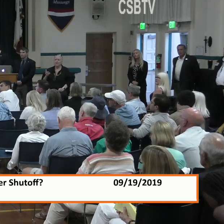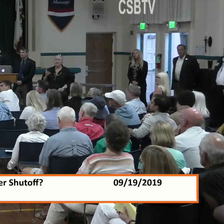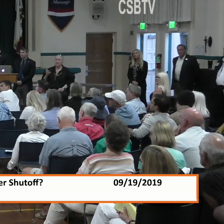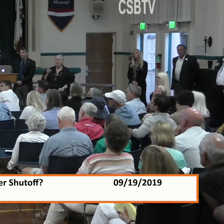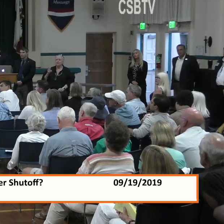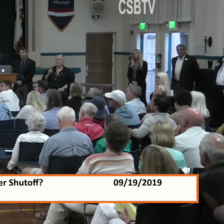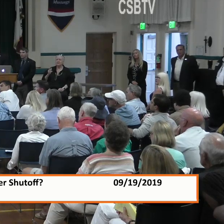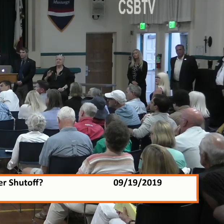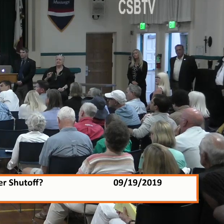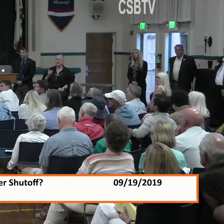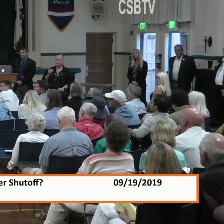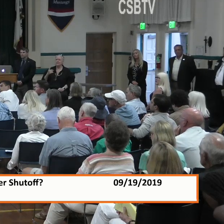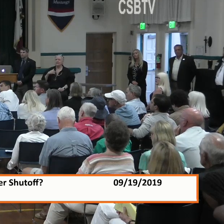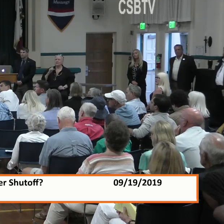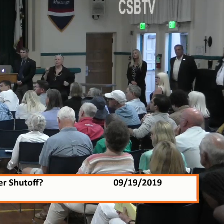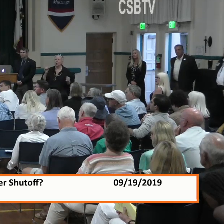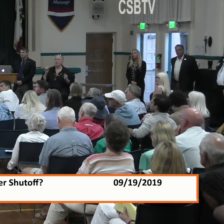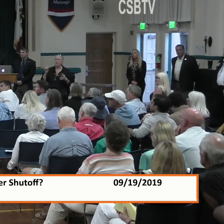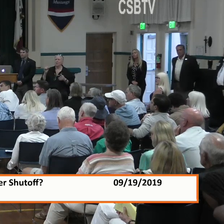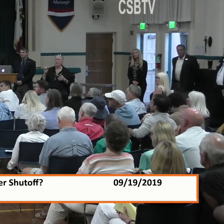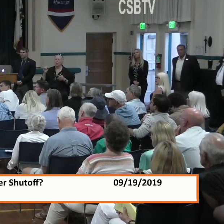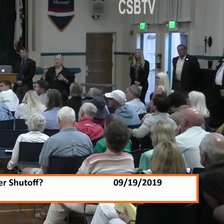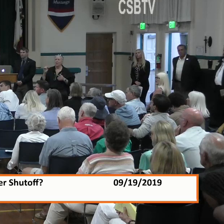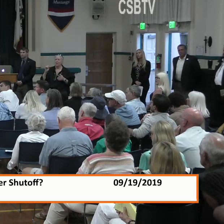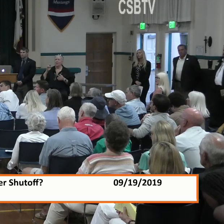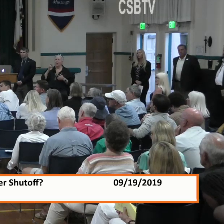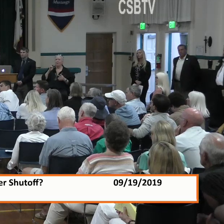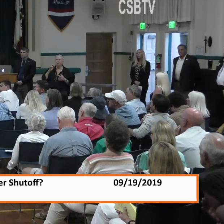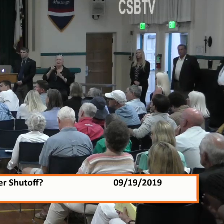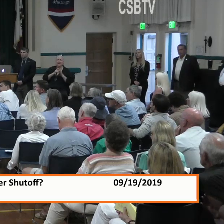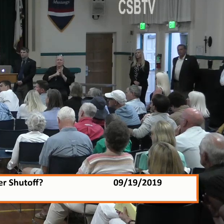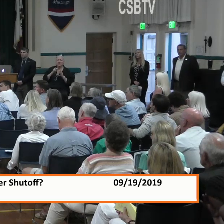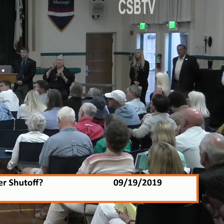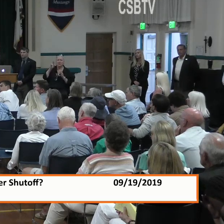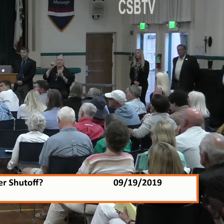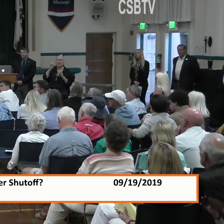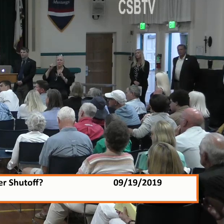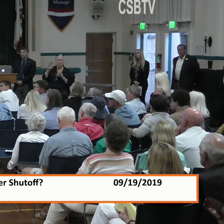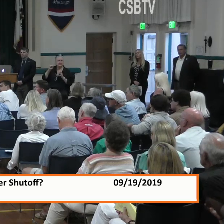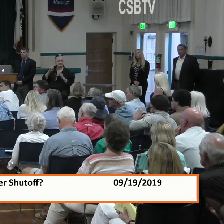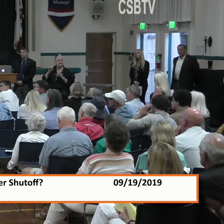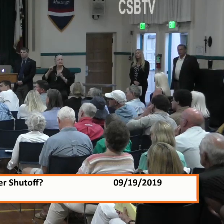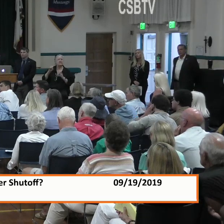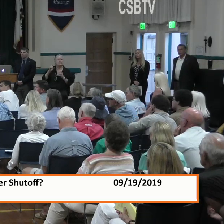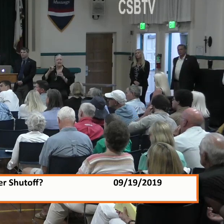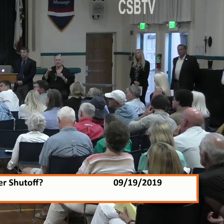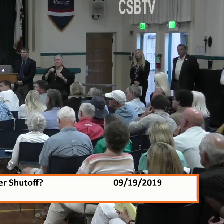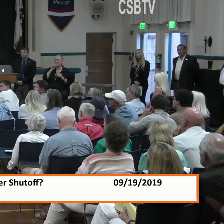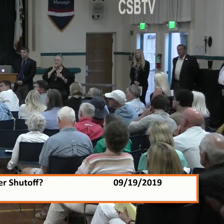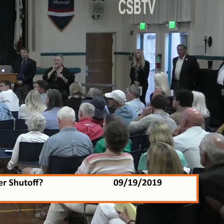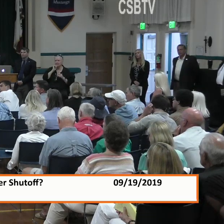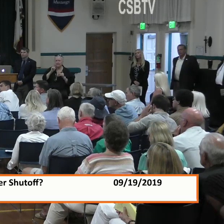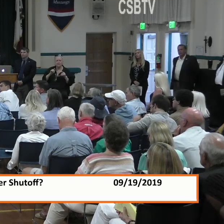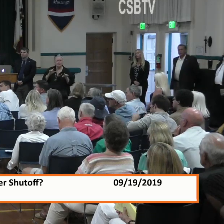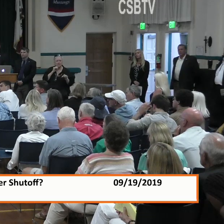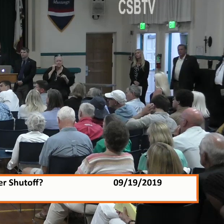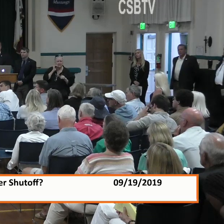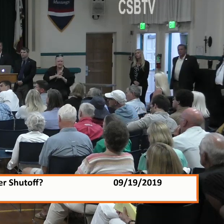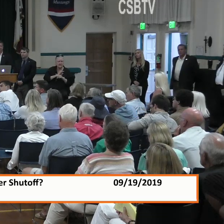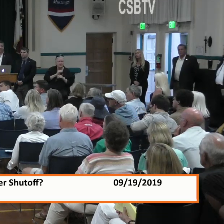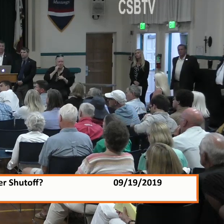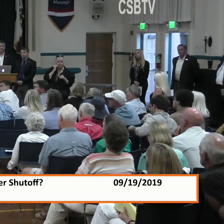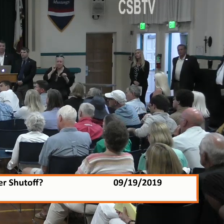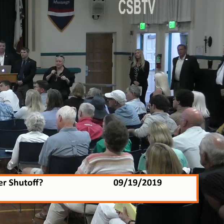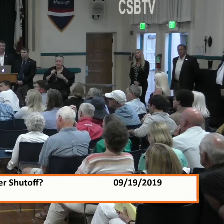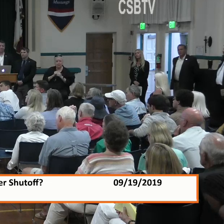would seem to be no apparent legal recourse for anyone who suffers. People who do their business at home could be